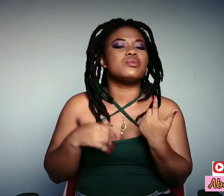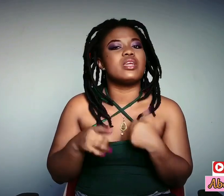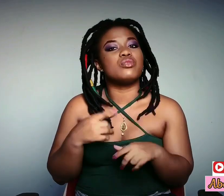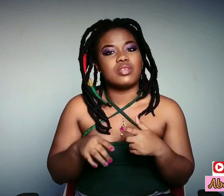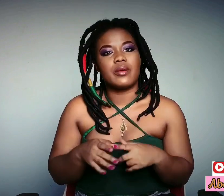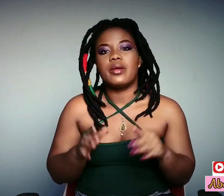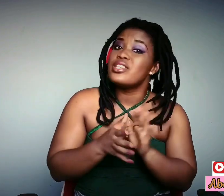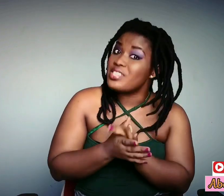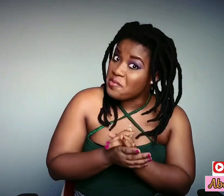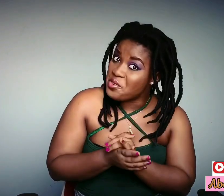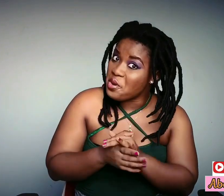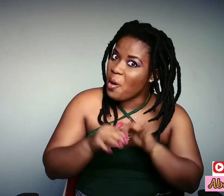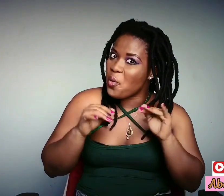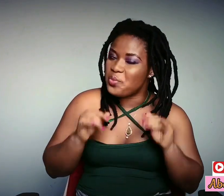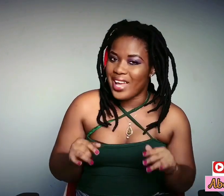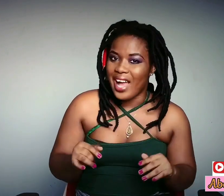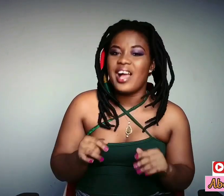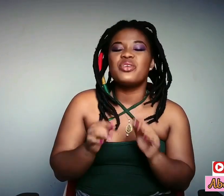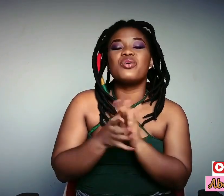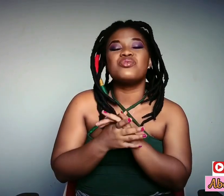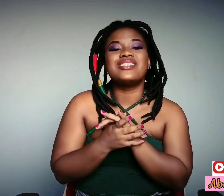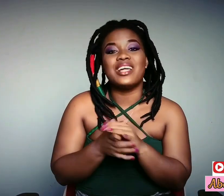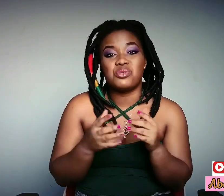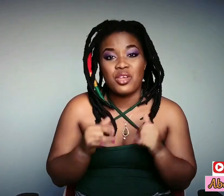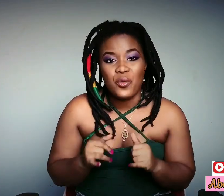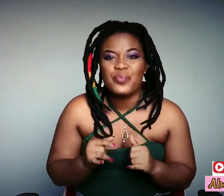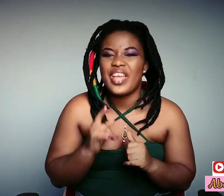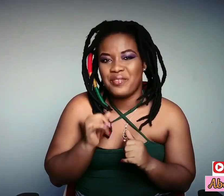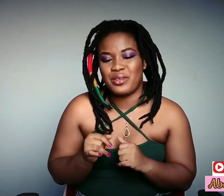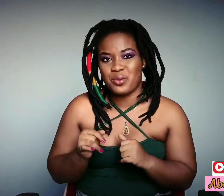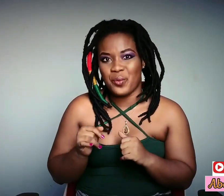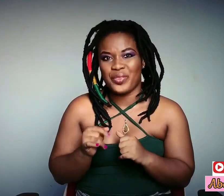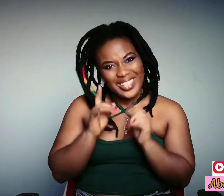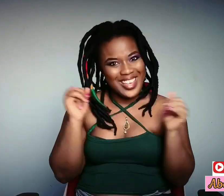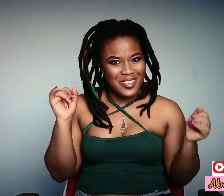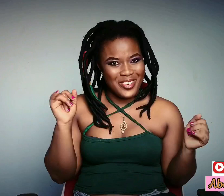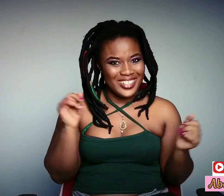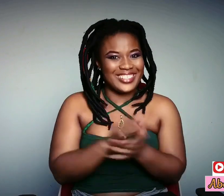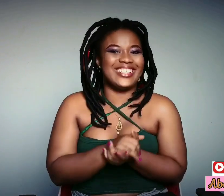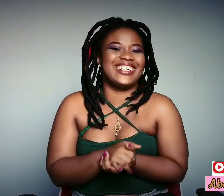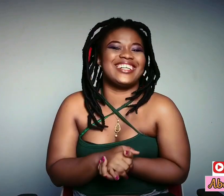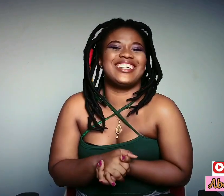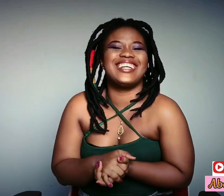na otimi esua share video no obia no so nya adisen ho emfa so yenko